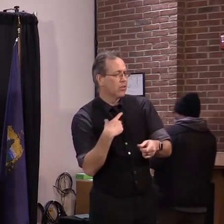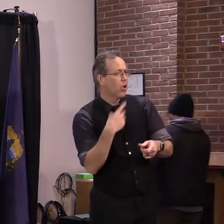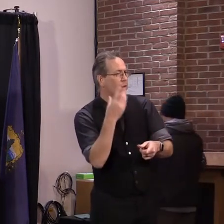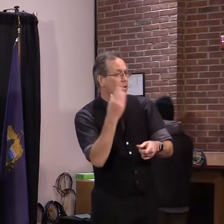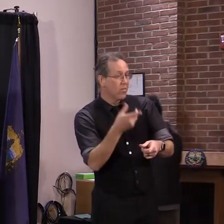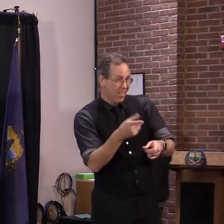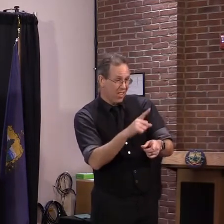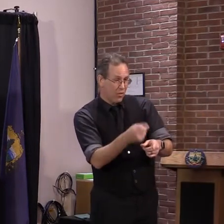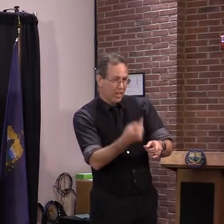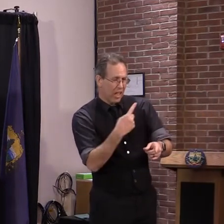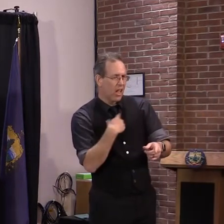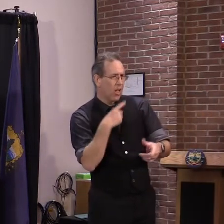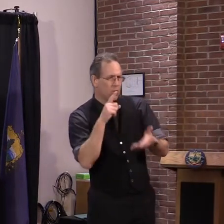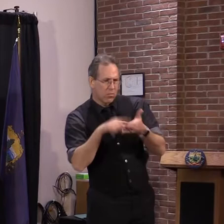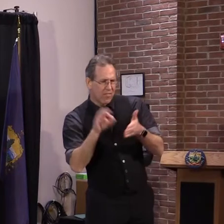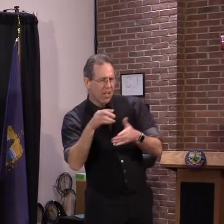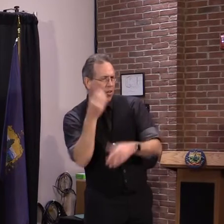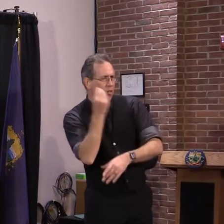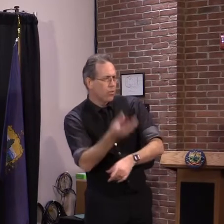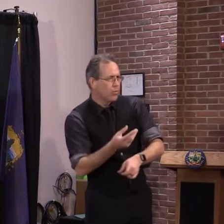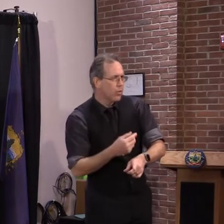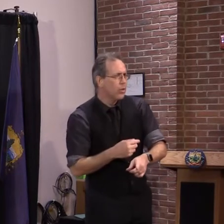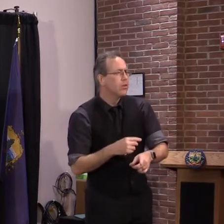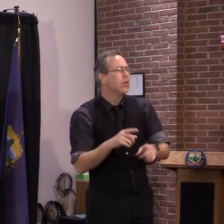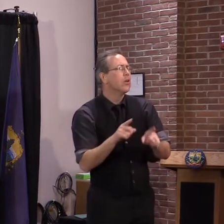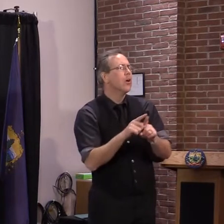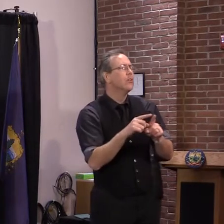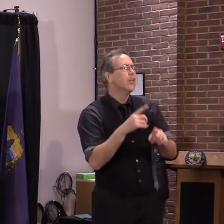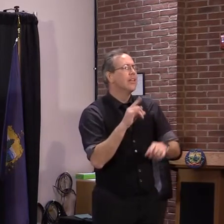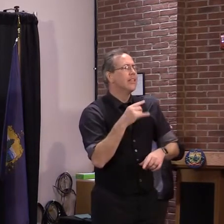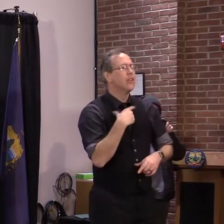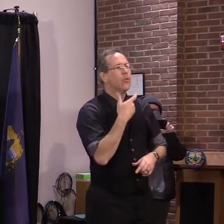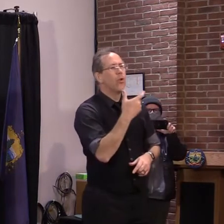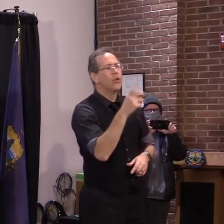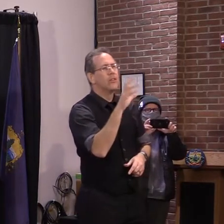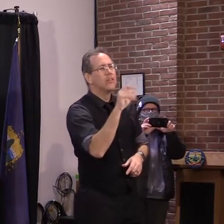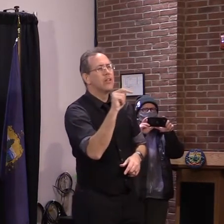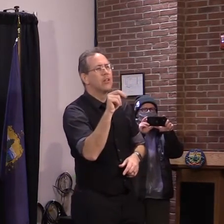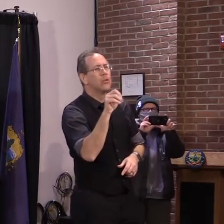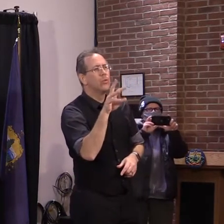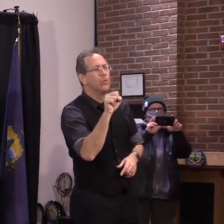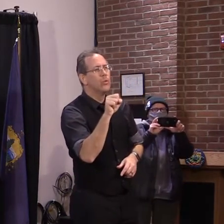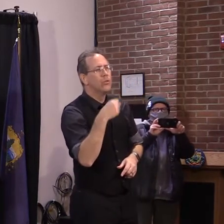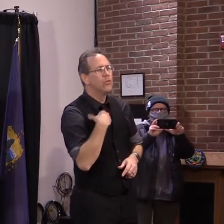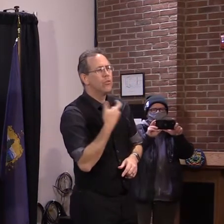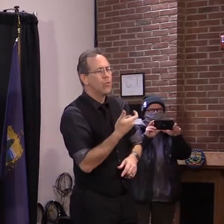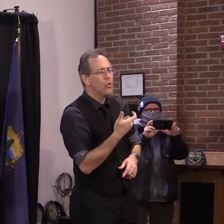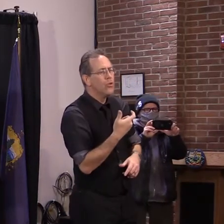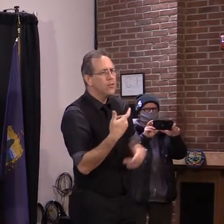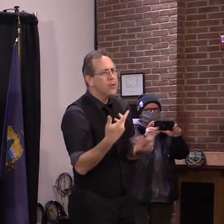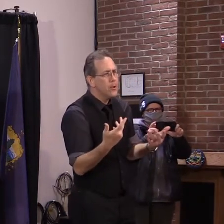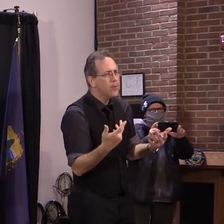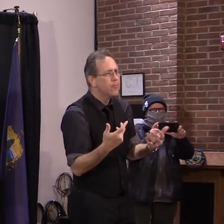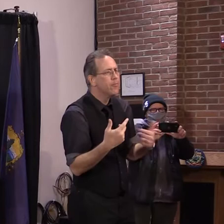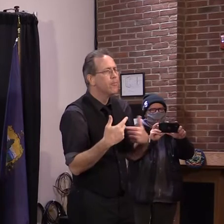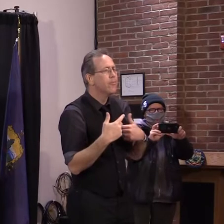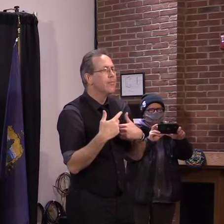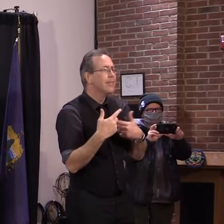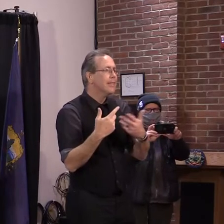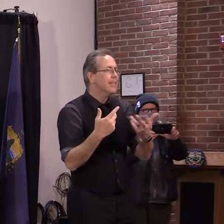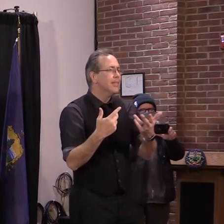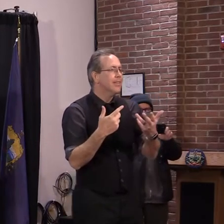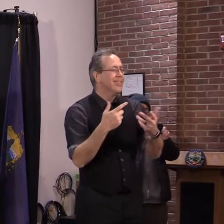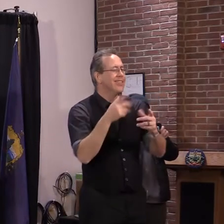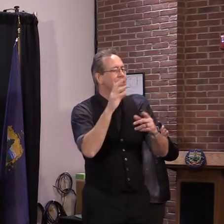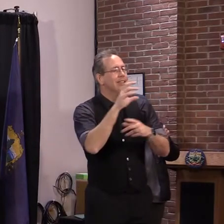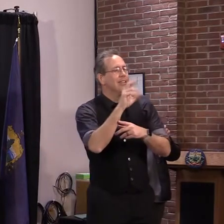mean, I watch CNN quite a bit, and that's not exactly a right-leaning media